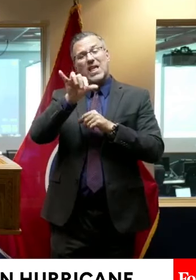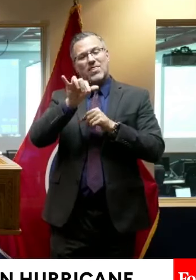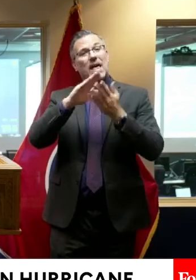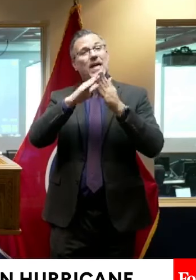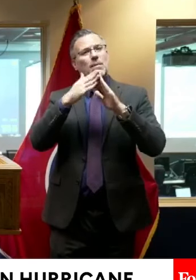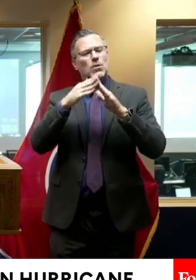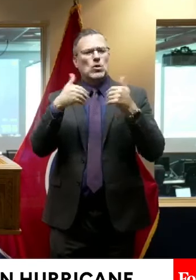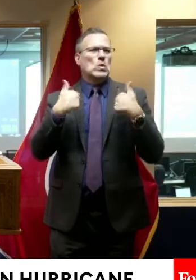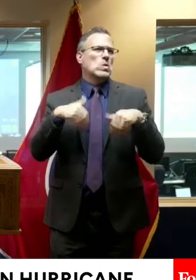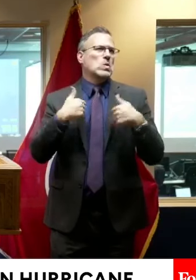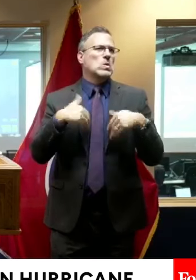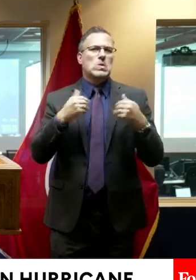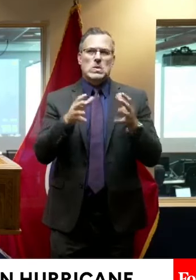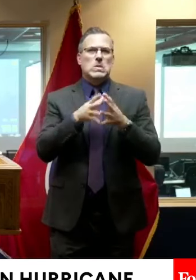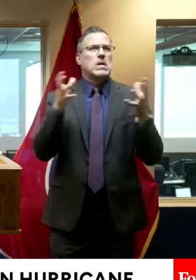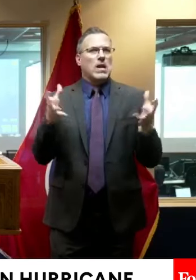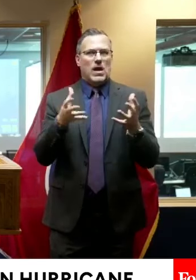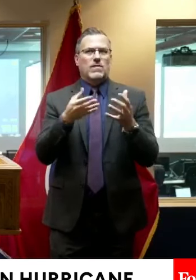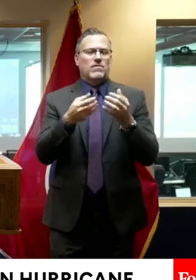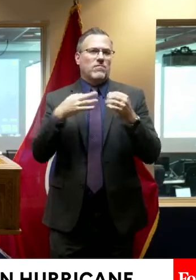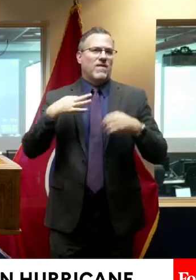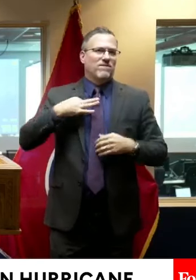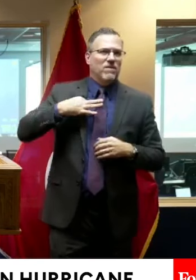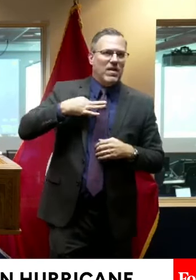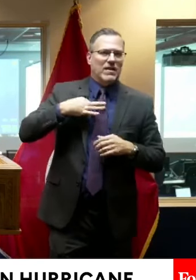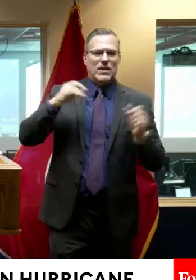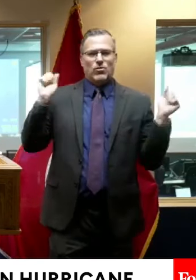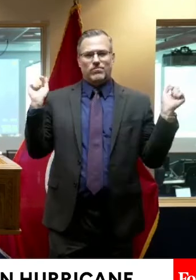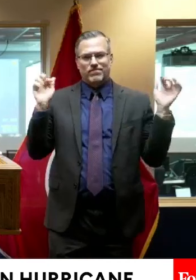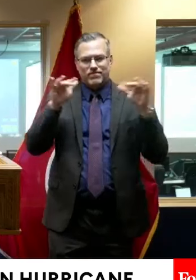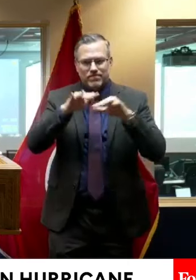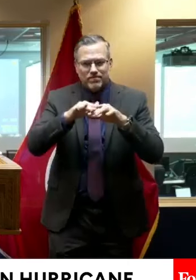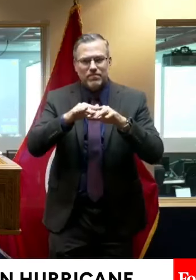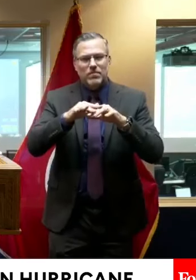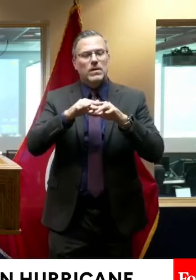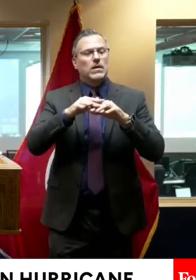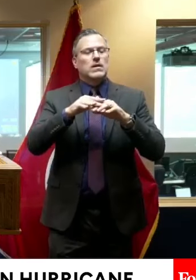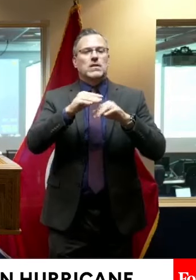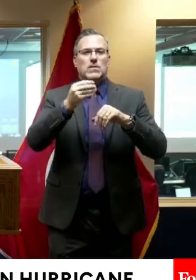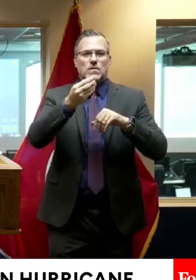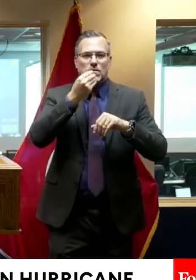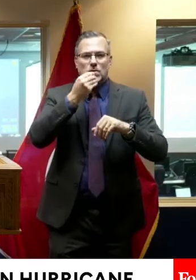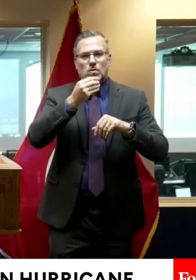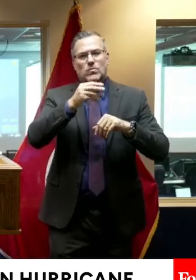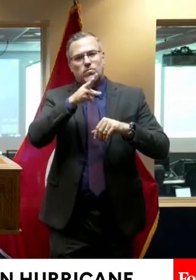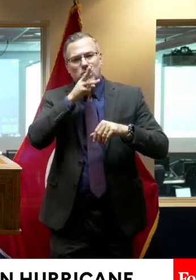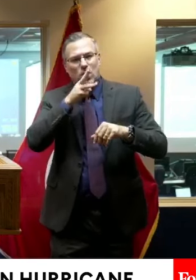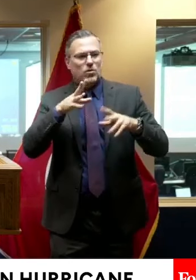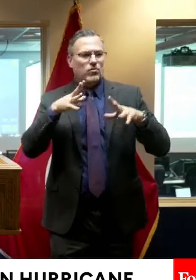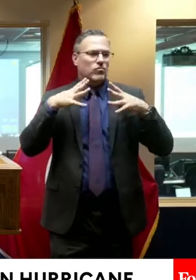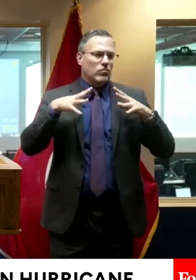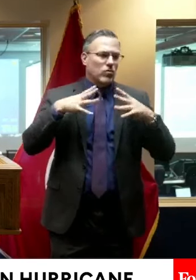been a tremendous amount of volunteer efforts there, food, water, clothing, shelter.